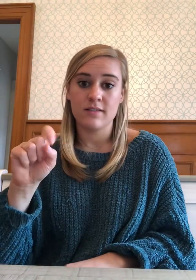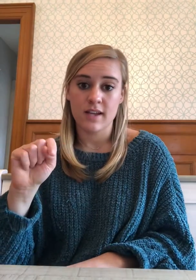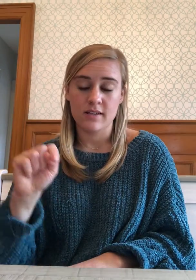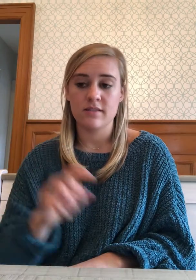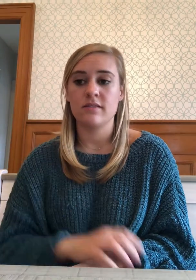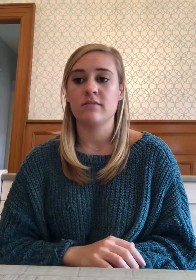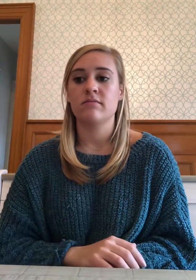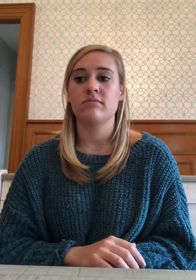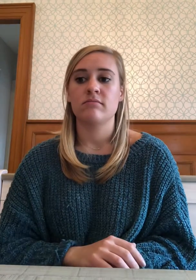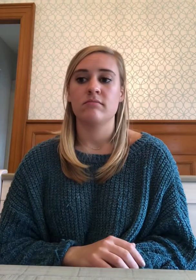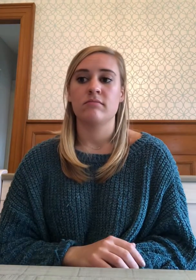On the tension side,